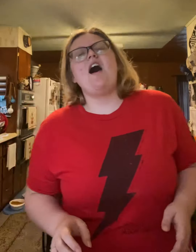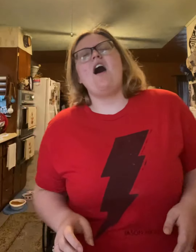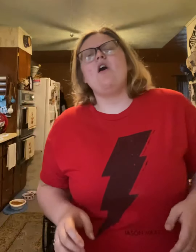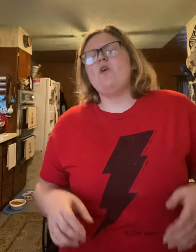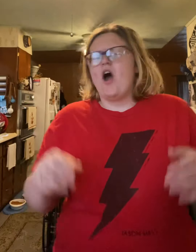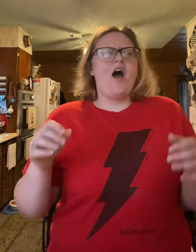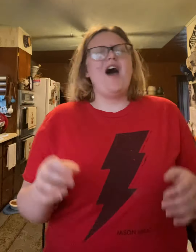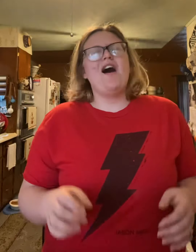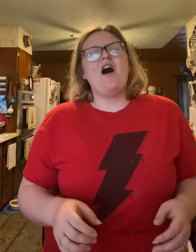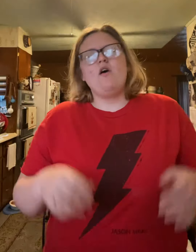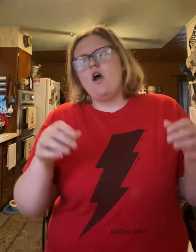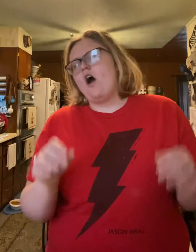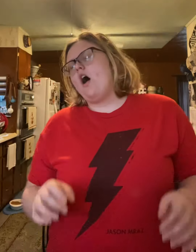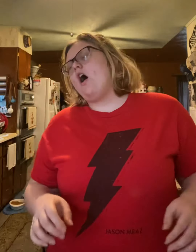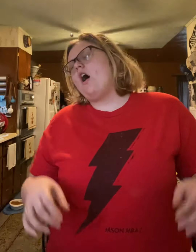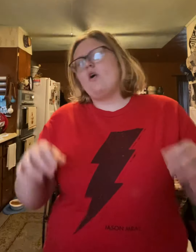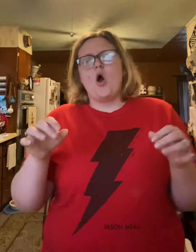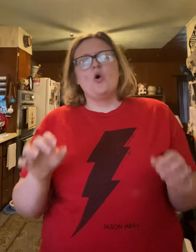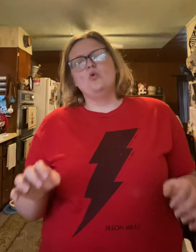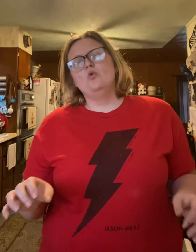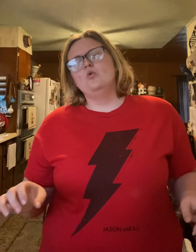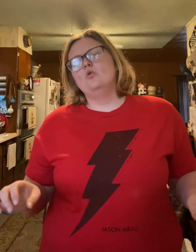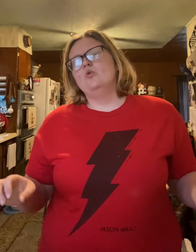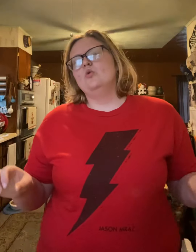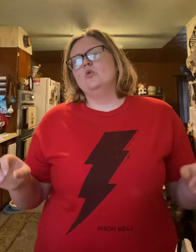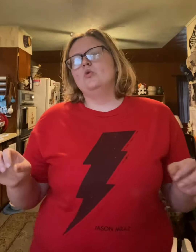Ooh. Oh, oh, oh. Ooh.